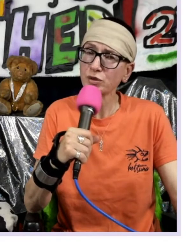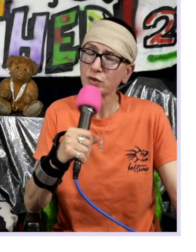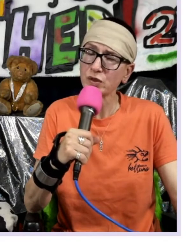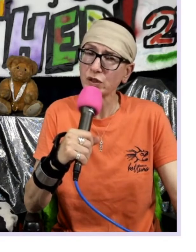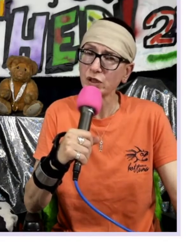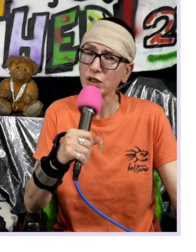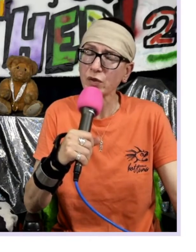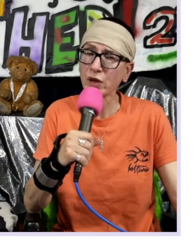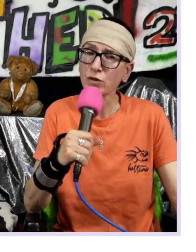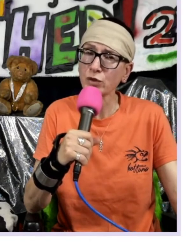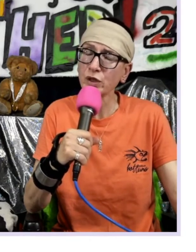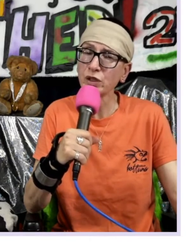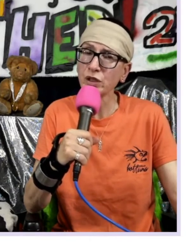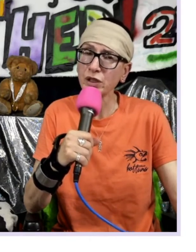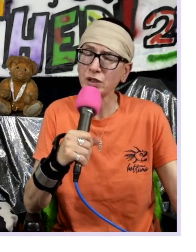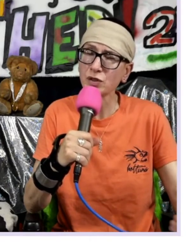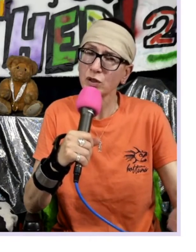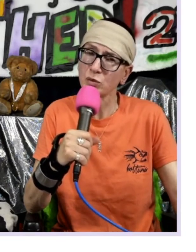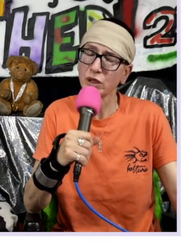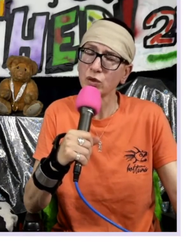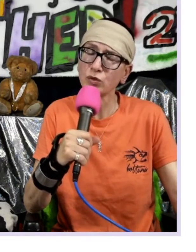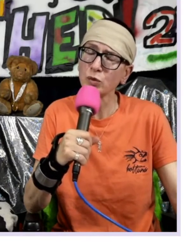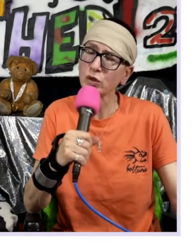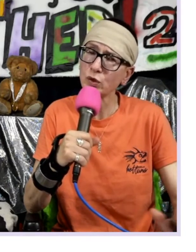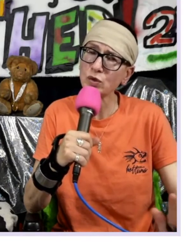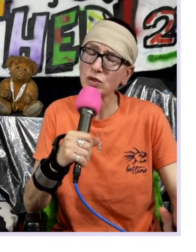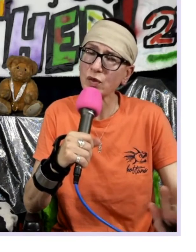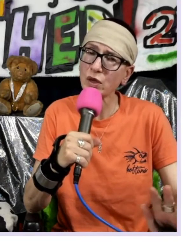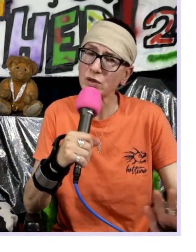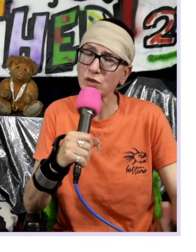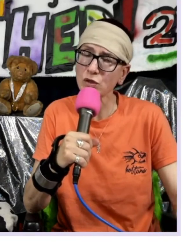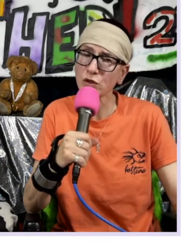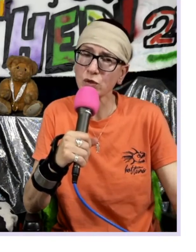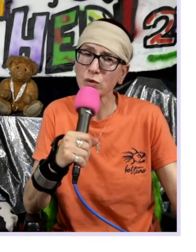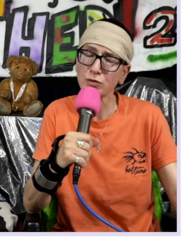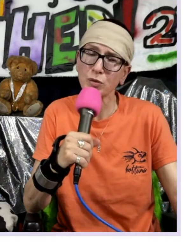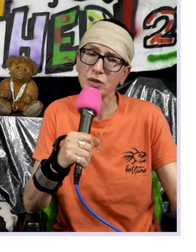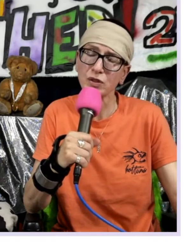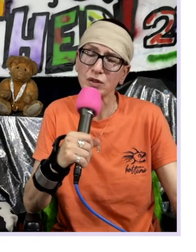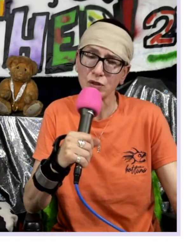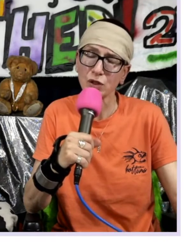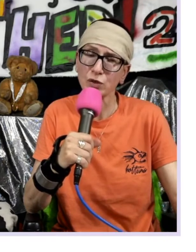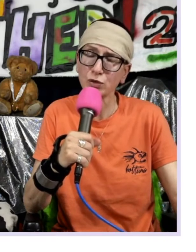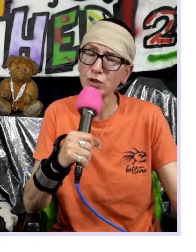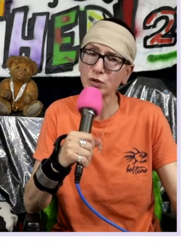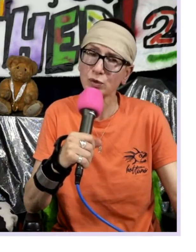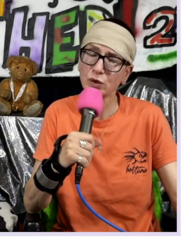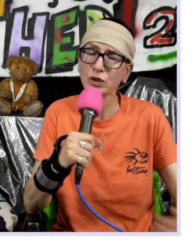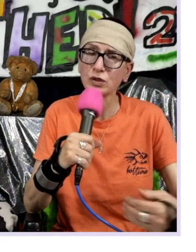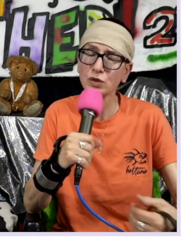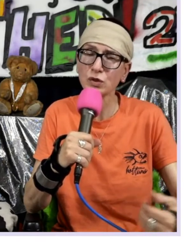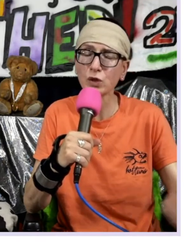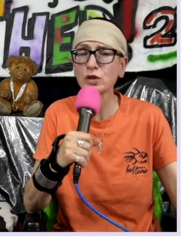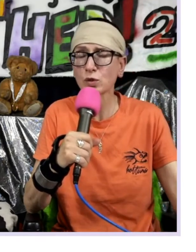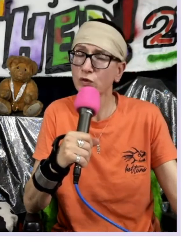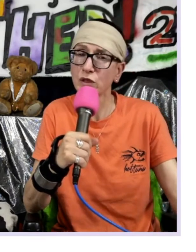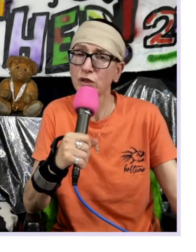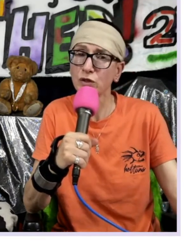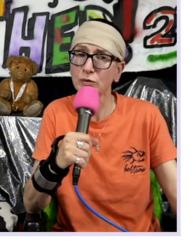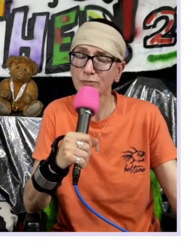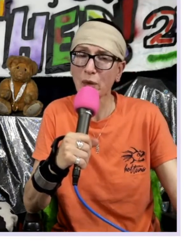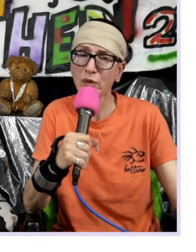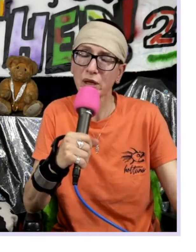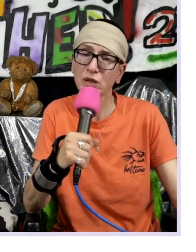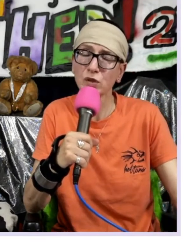about privacy, that really is going to be helpful. But of course, there's no promises. The critical thing is if you go into a